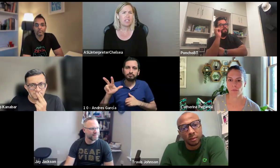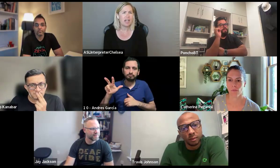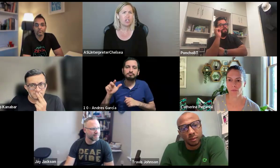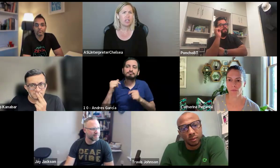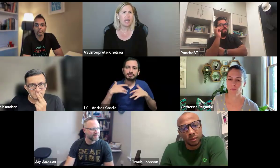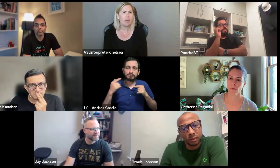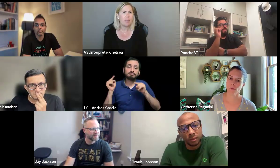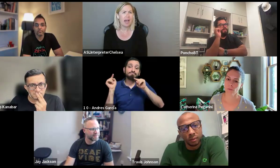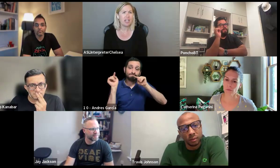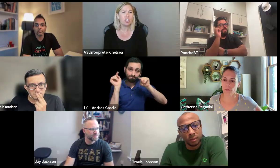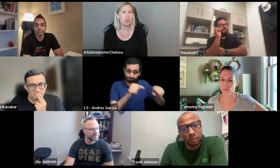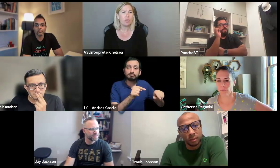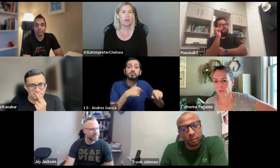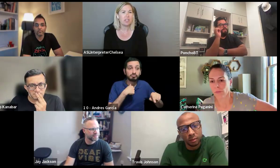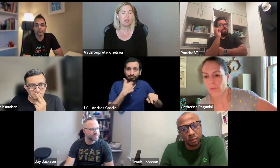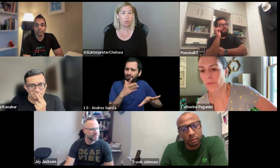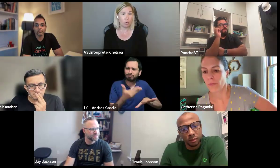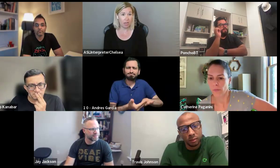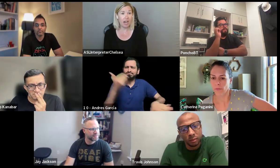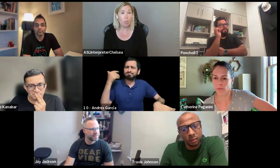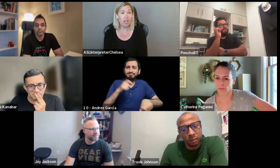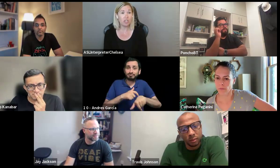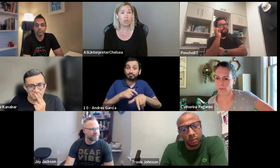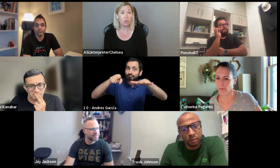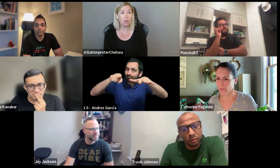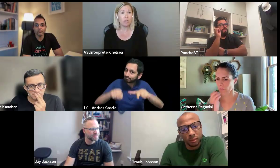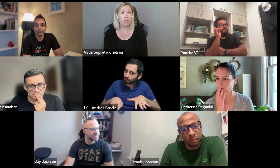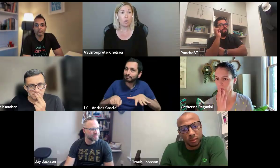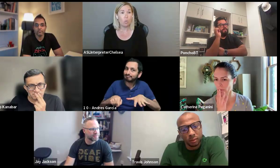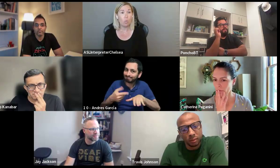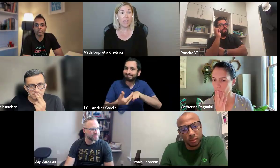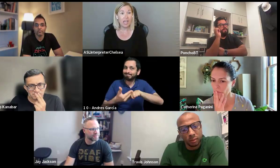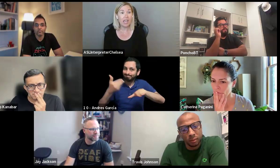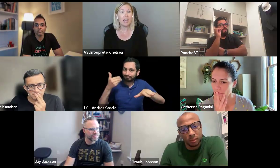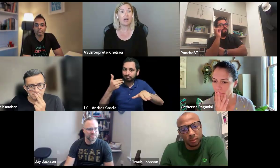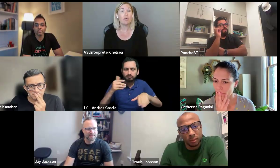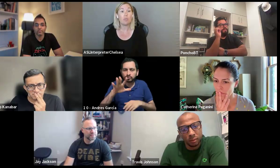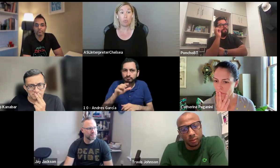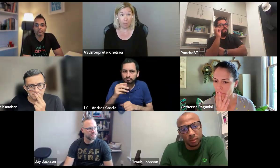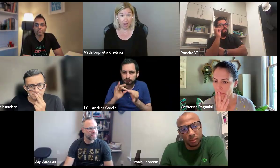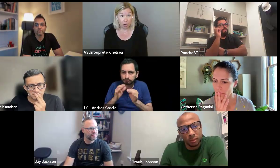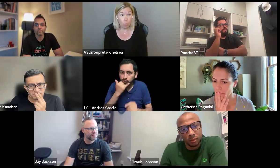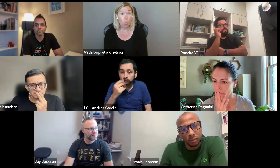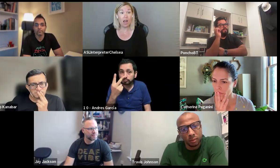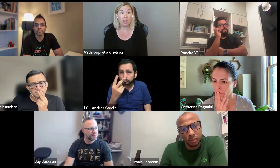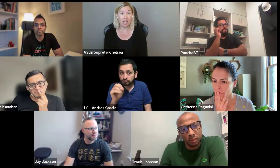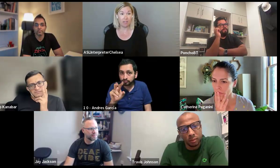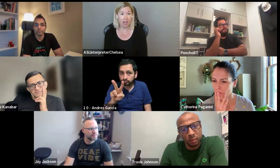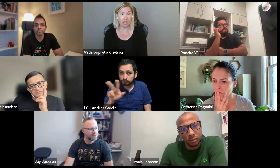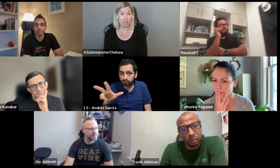was actually back in 2003 that I went to, we prepared well in